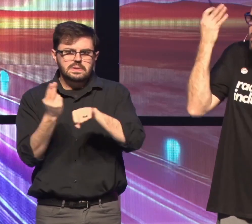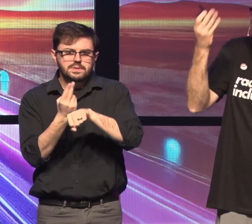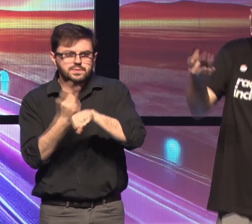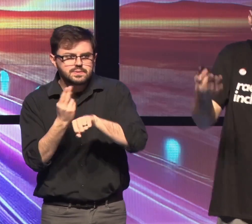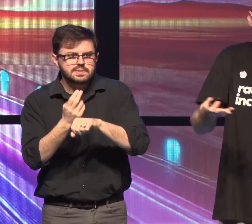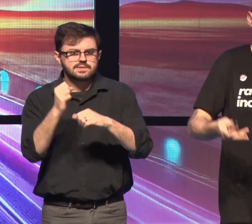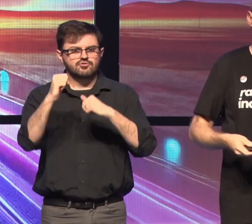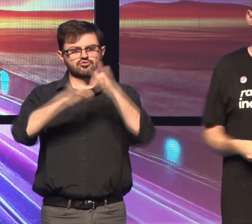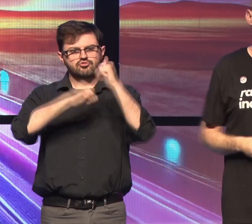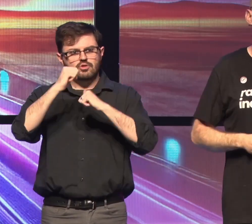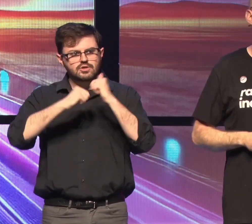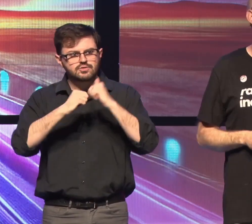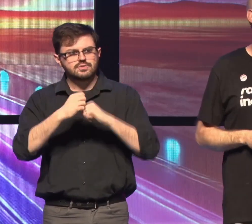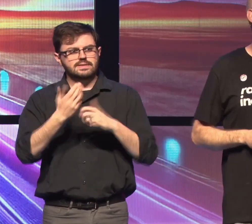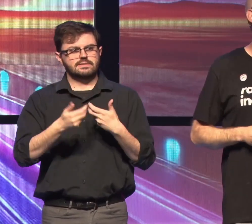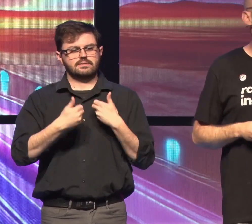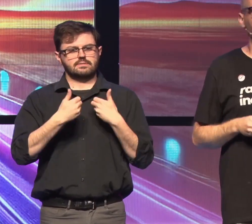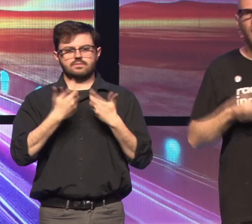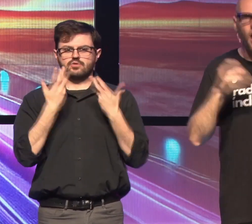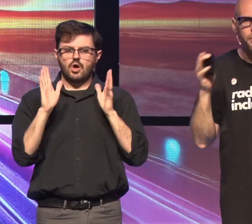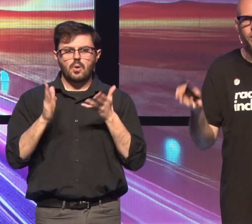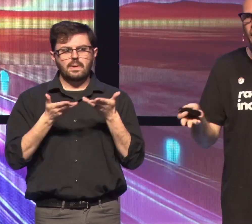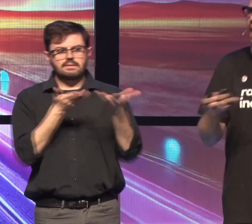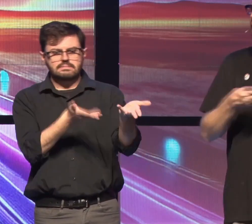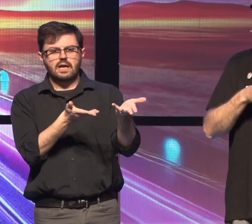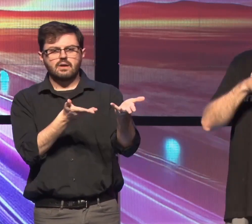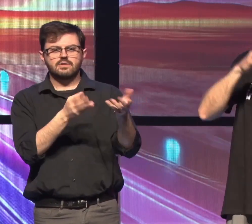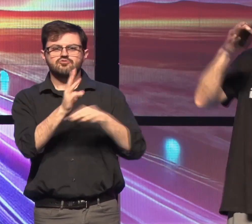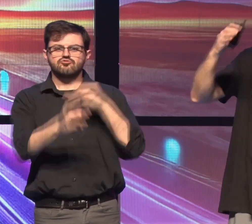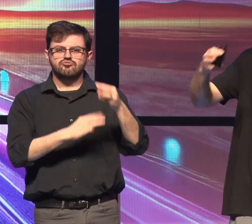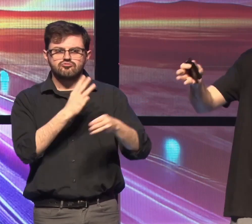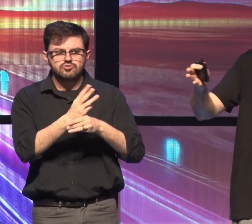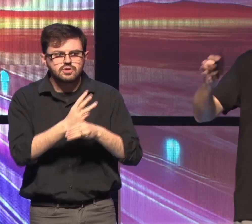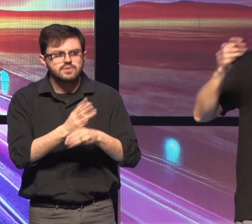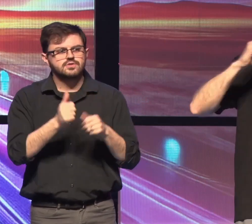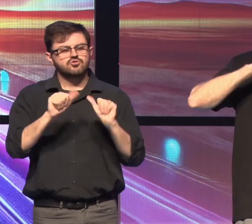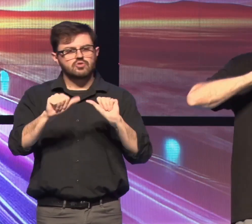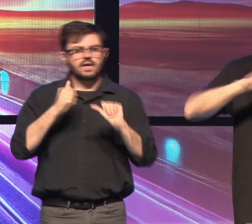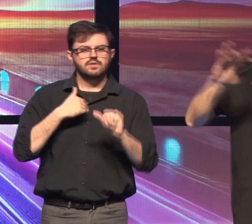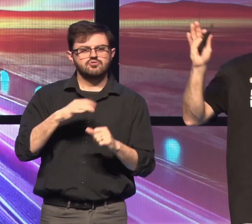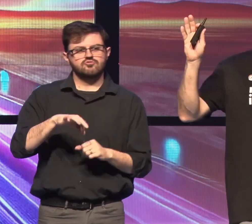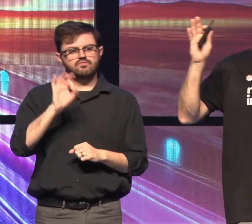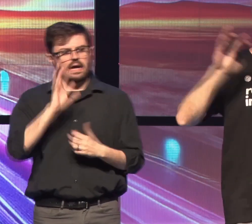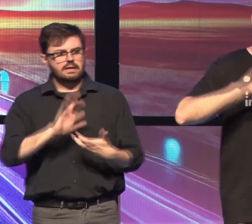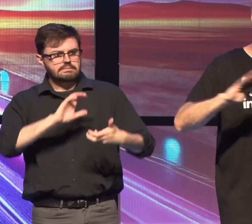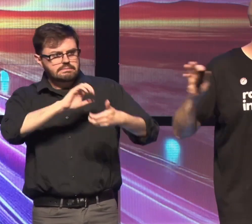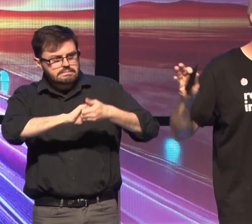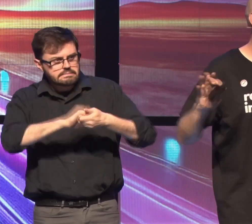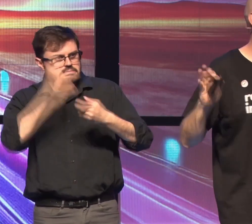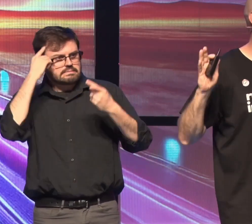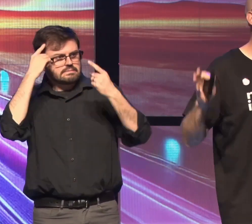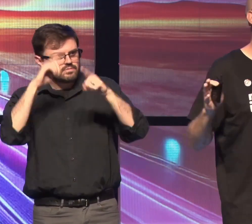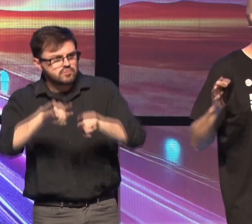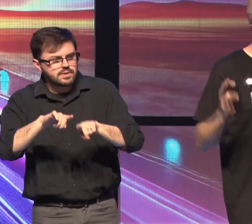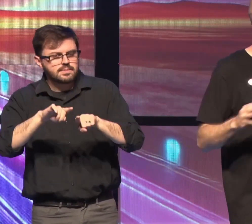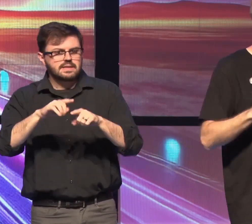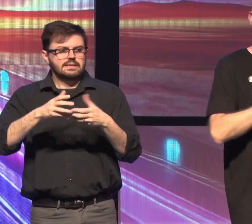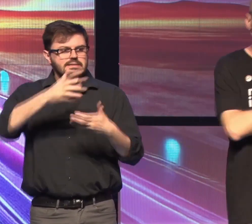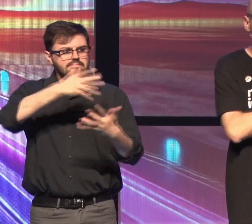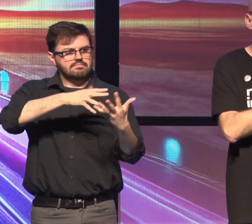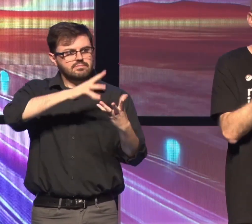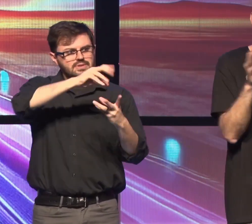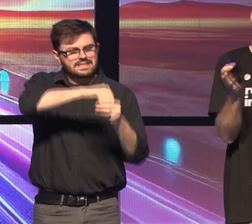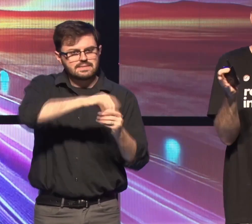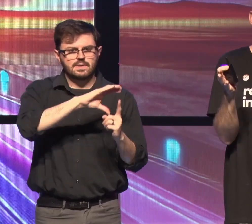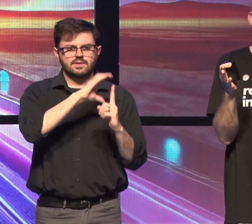way of being in the world. They'll look for common ground, they'll work within the culture, it's a totally reasonable way to do that. It's in